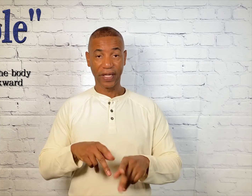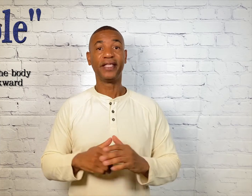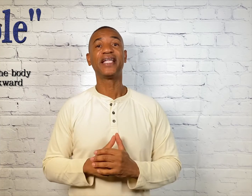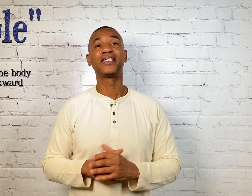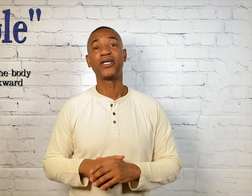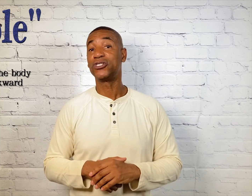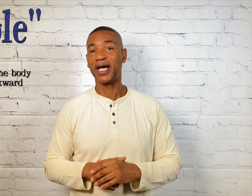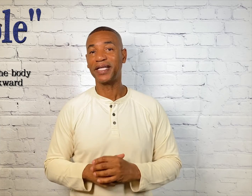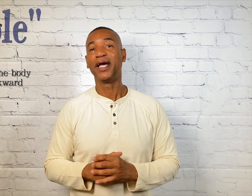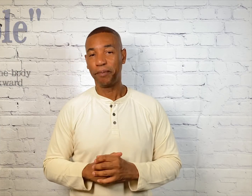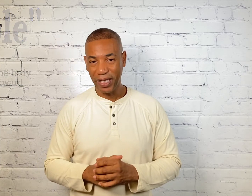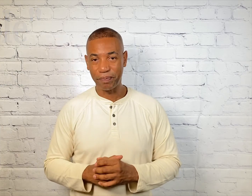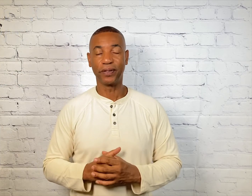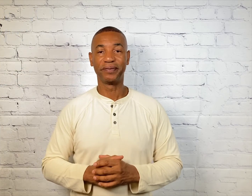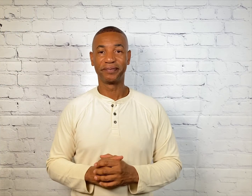That is how you sign people.